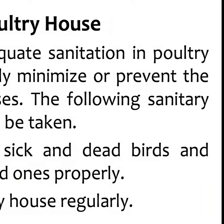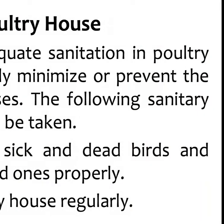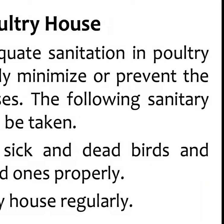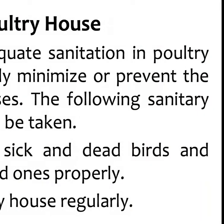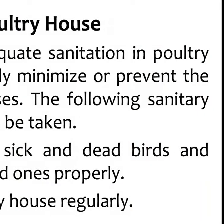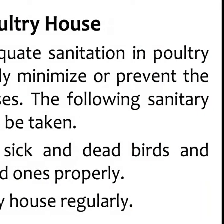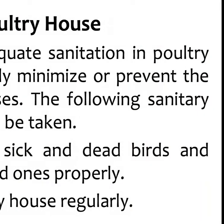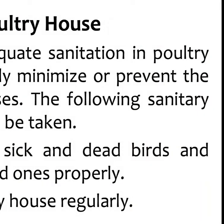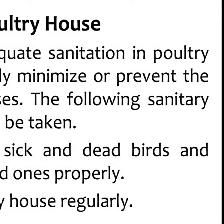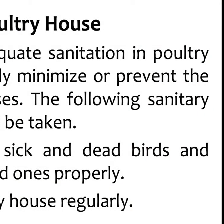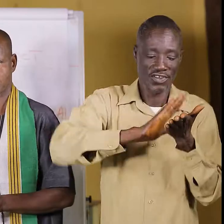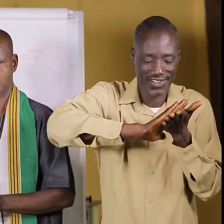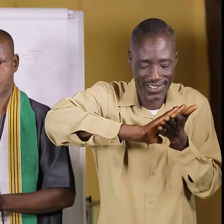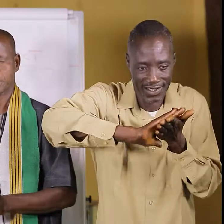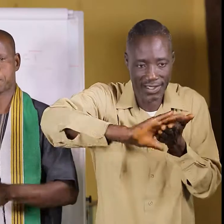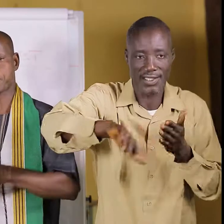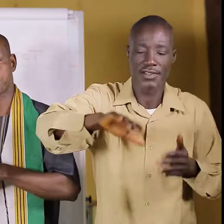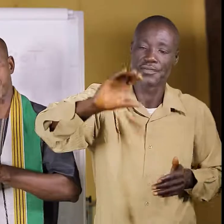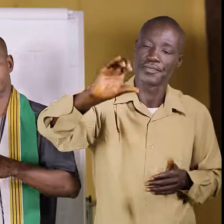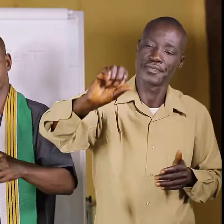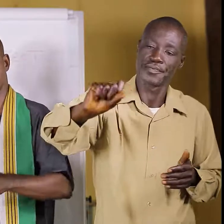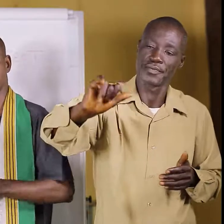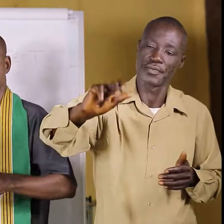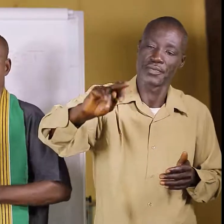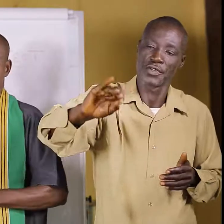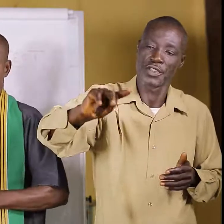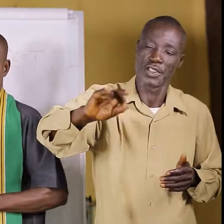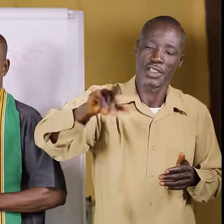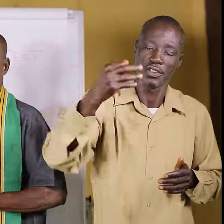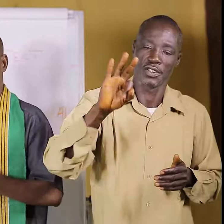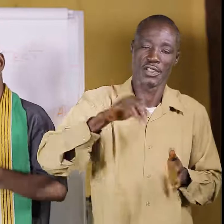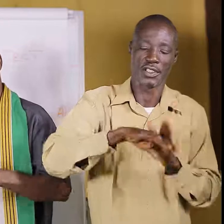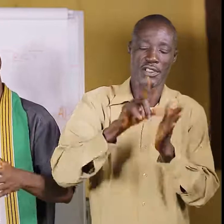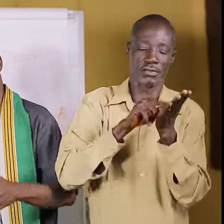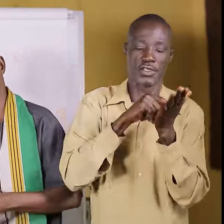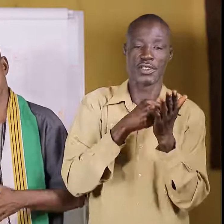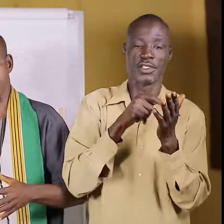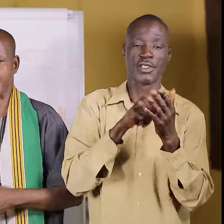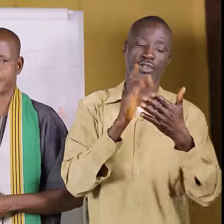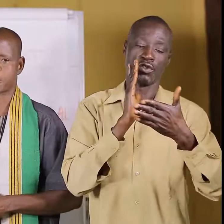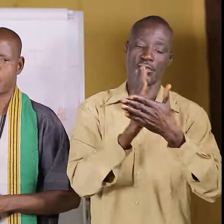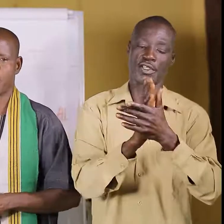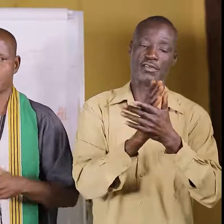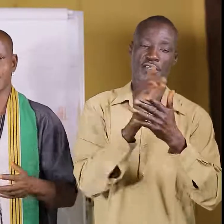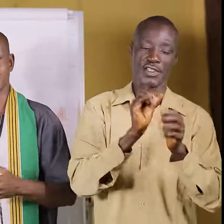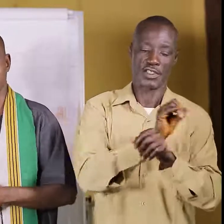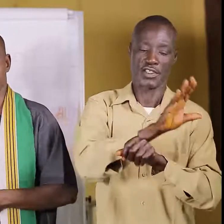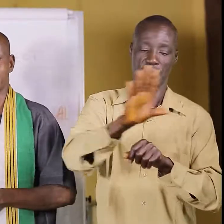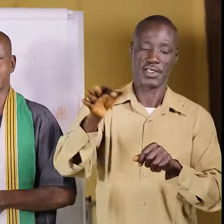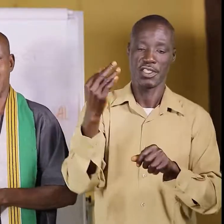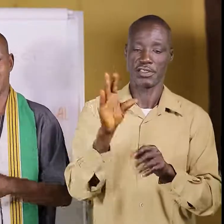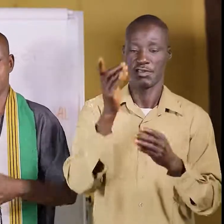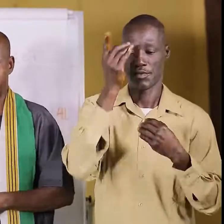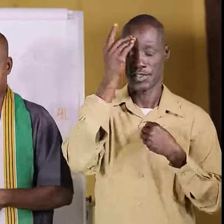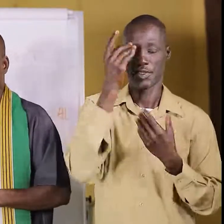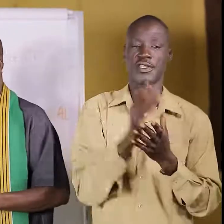Sanitation in poultry. To prevent the contact, to prevent the spread of the